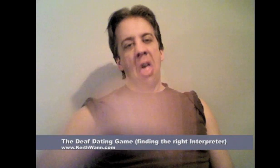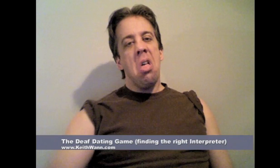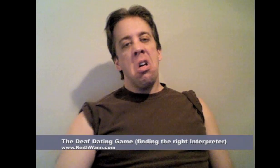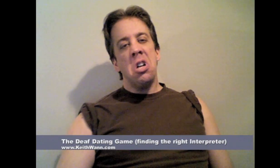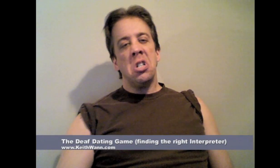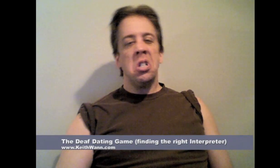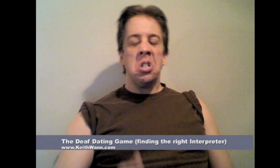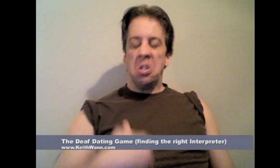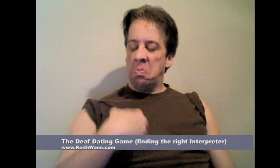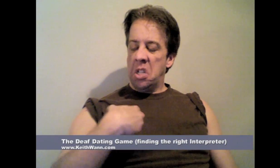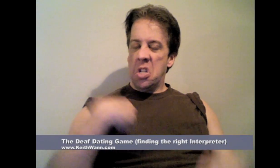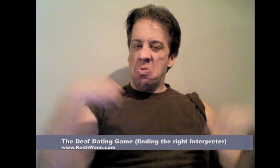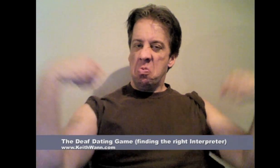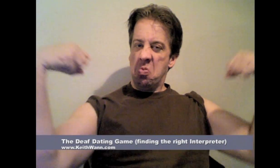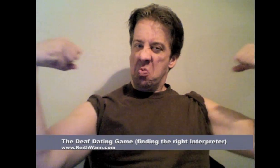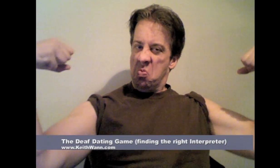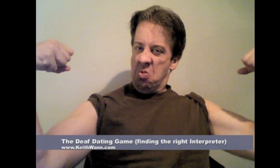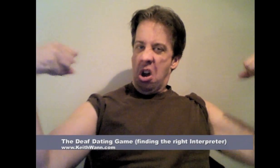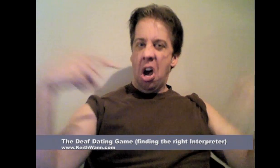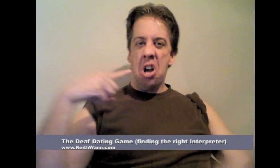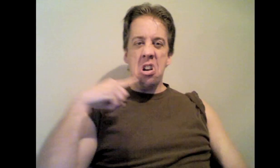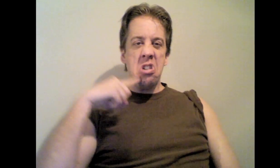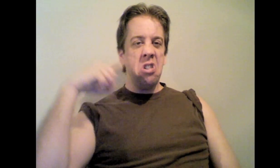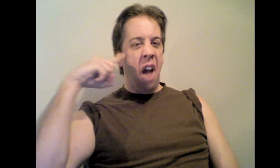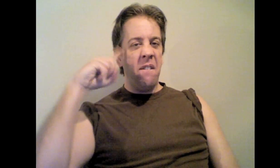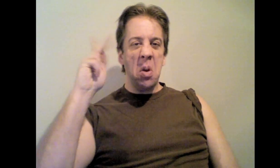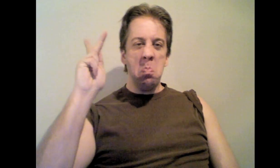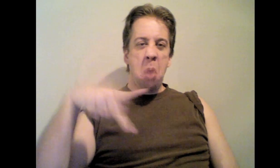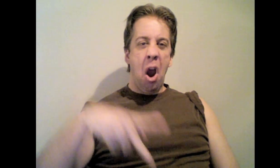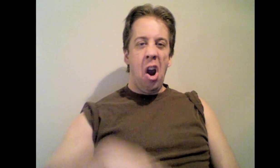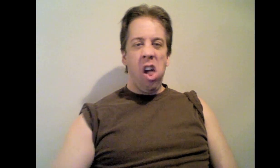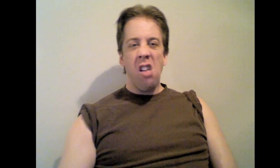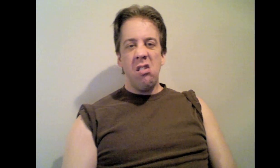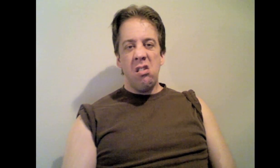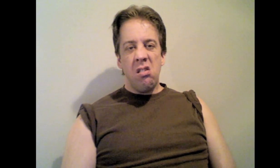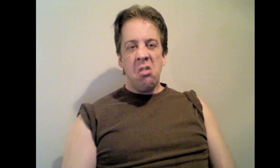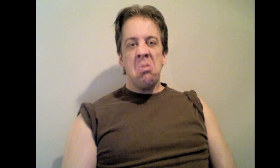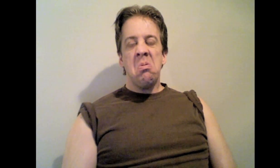Hey, I am a look-strong, deaf person.